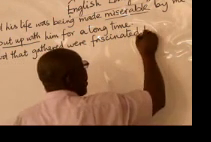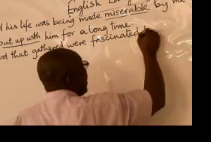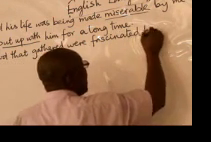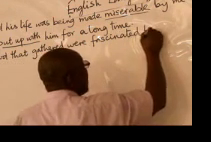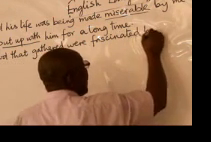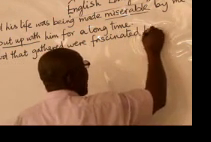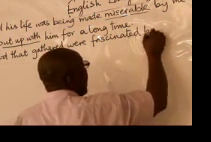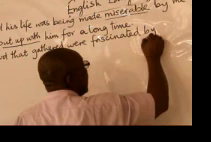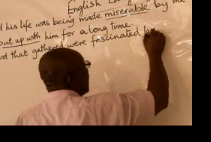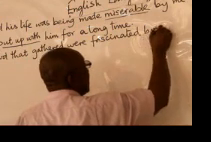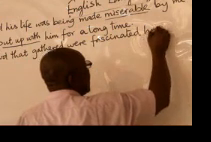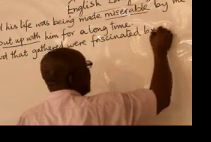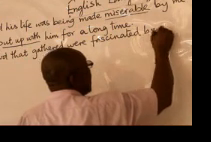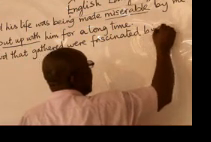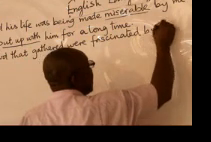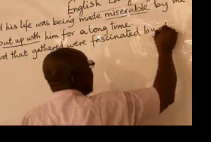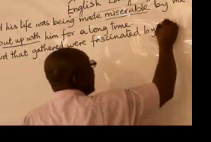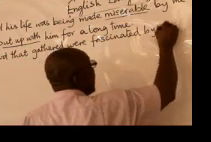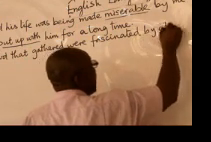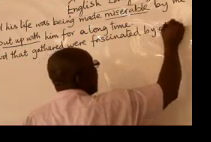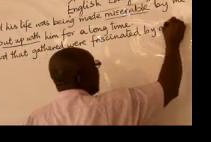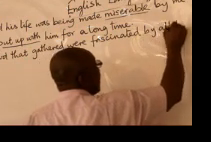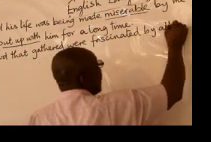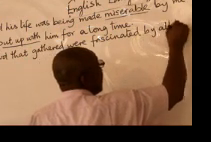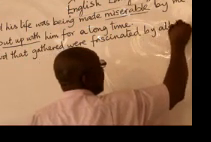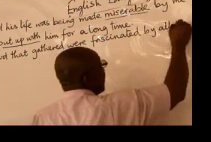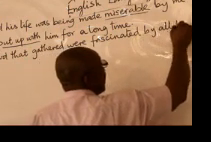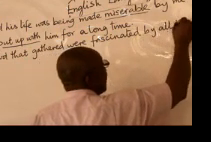by all his lies